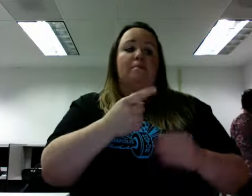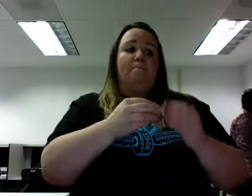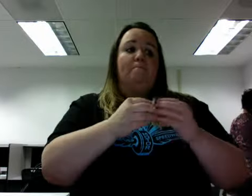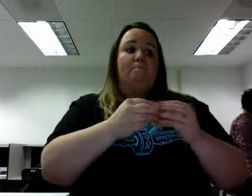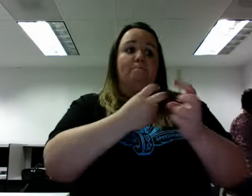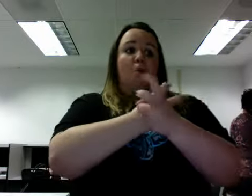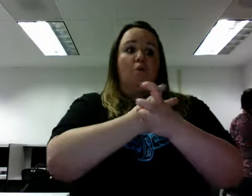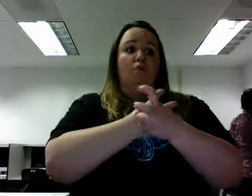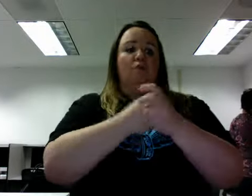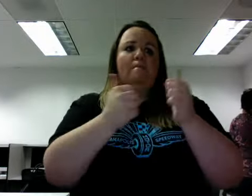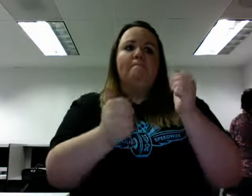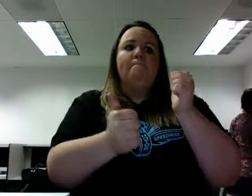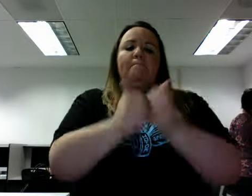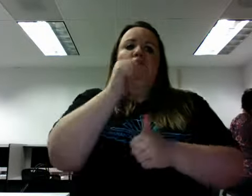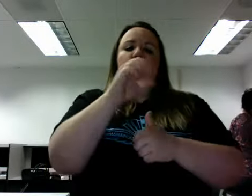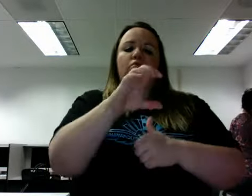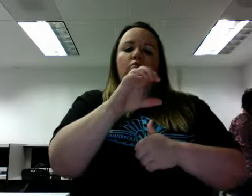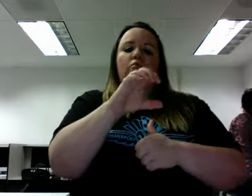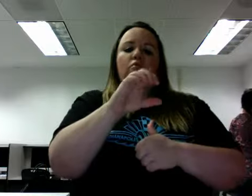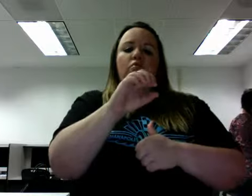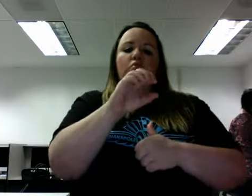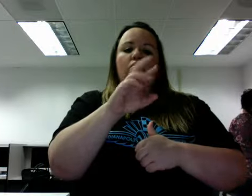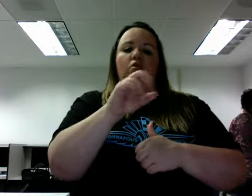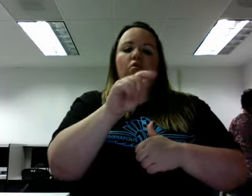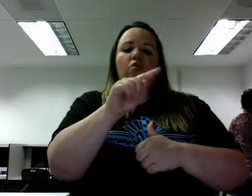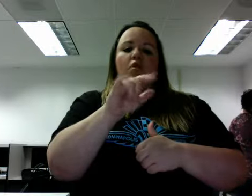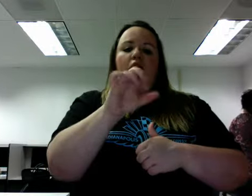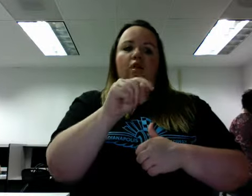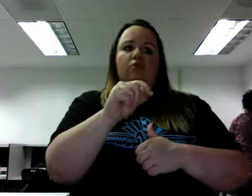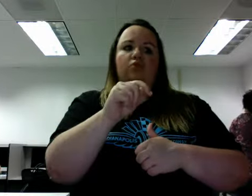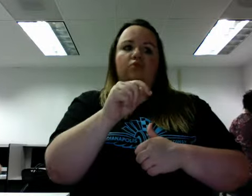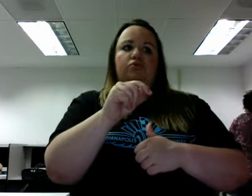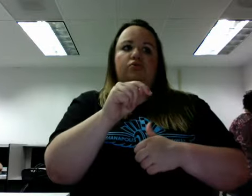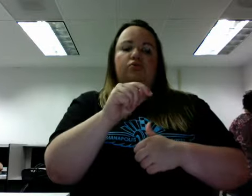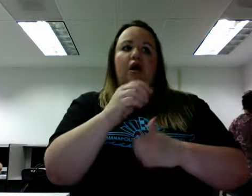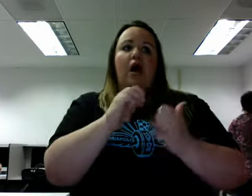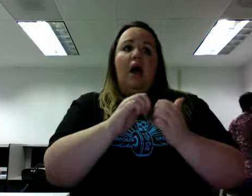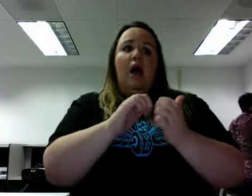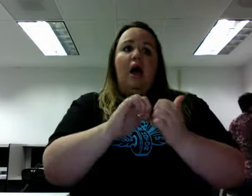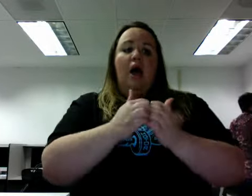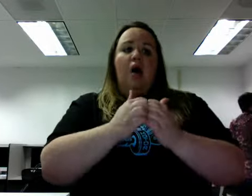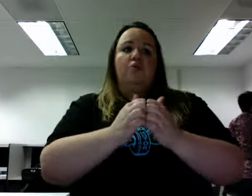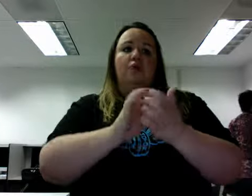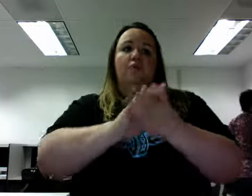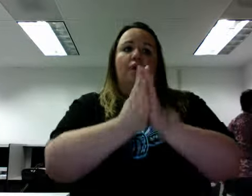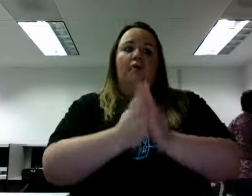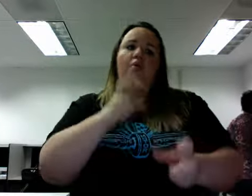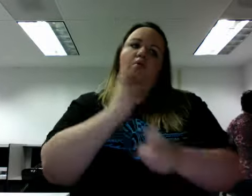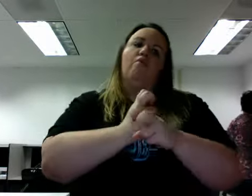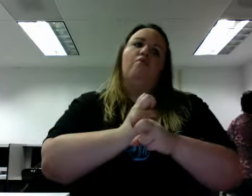bones part or solidify themselves is by adding what to them? And you guys have told me already those things. Okay, good. Say it